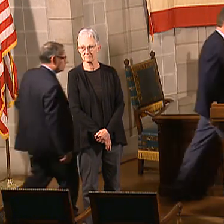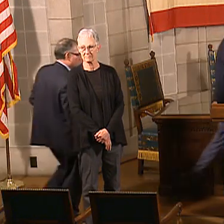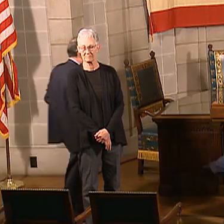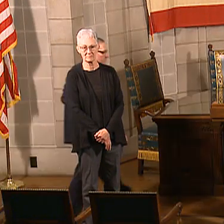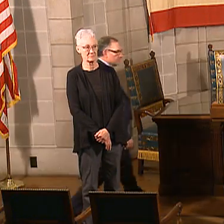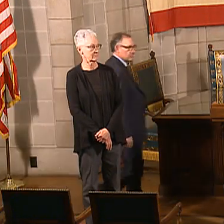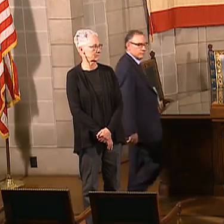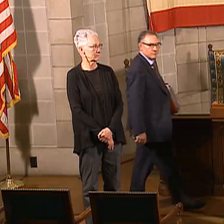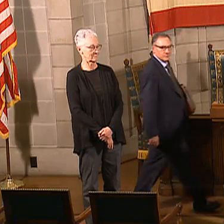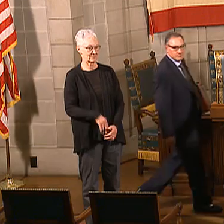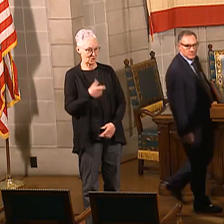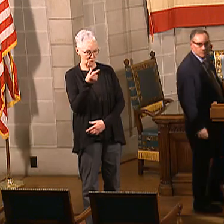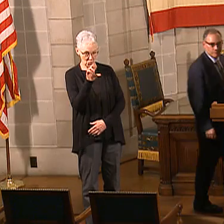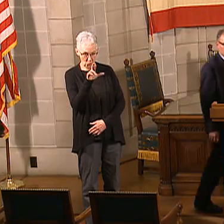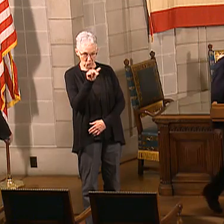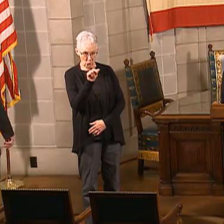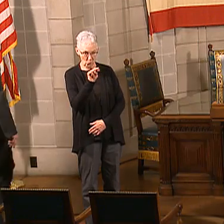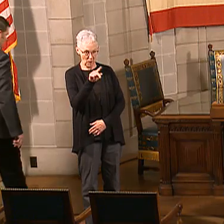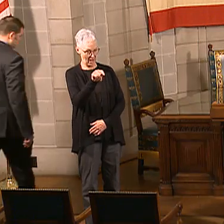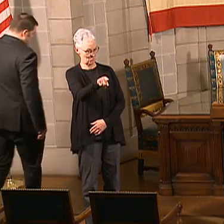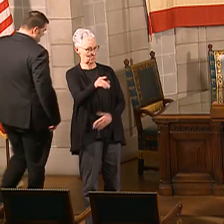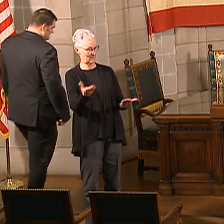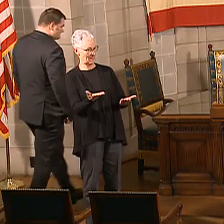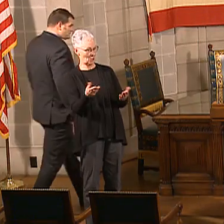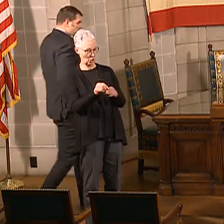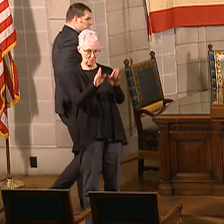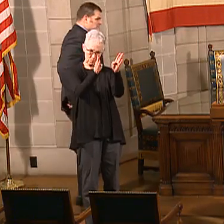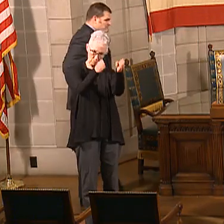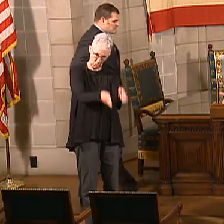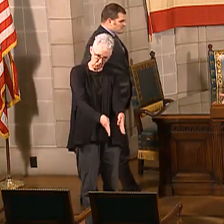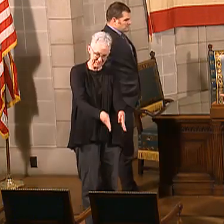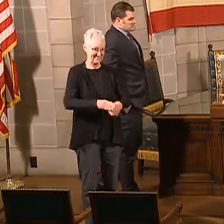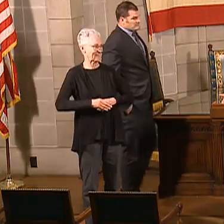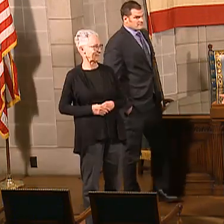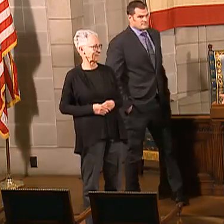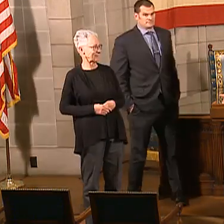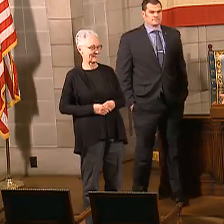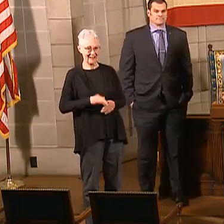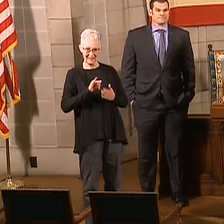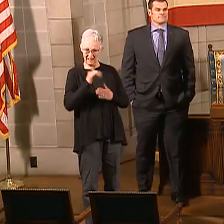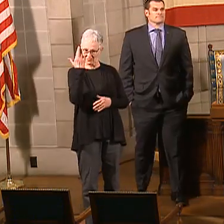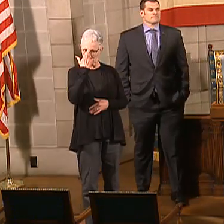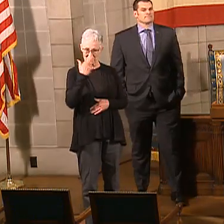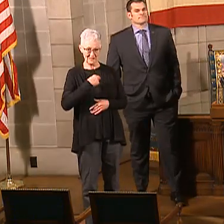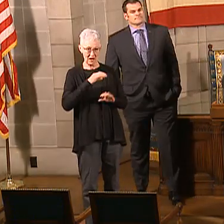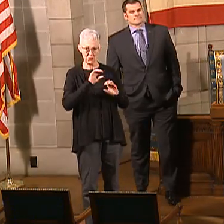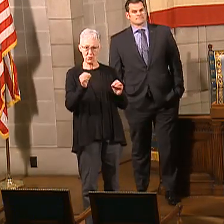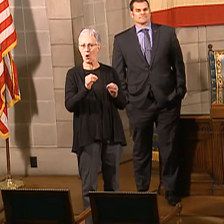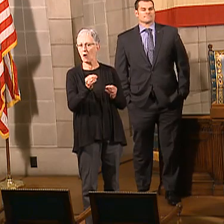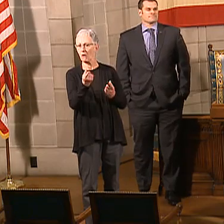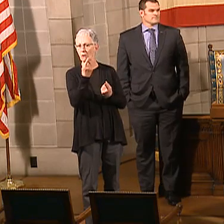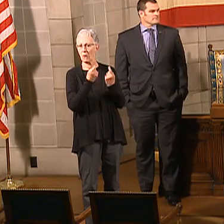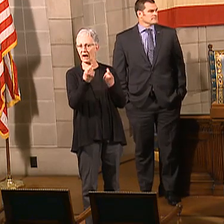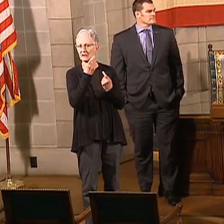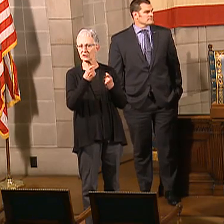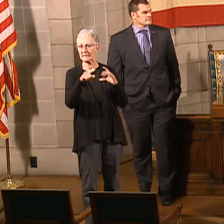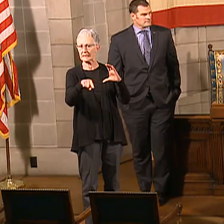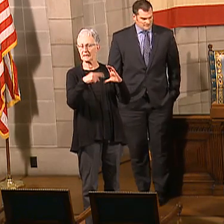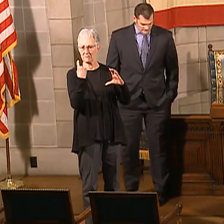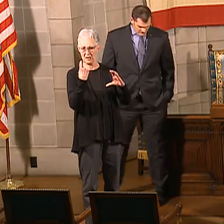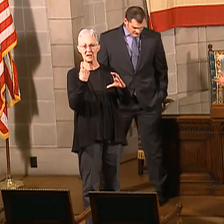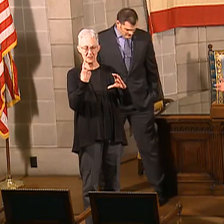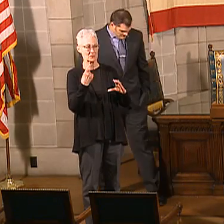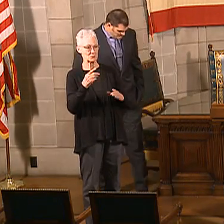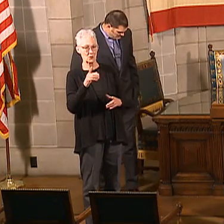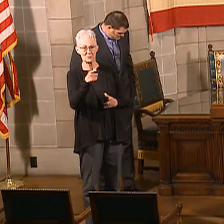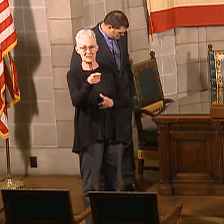Grant, you're joining us in person. It's good to see you. That's why I didn't get a question from you today. Well, I'm glad we're rotating this around. This is good. I see Fred's